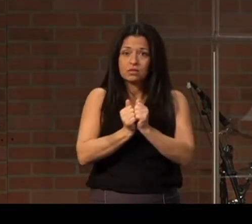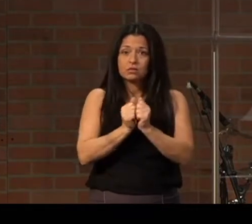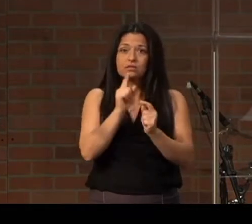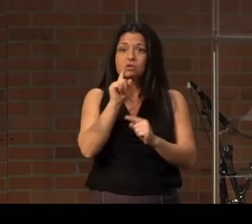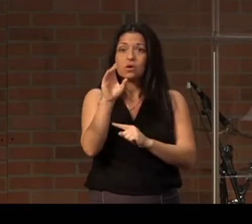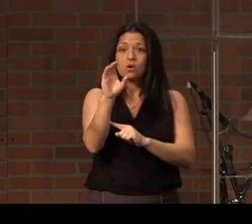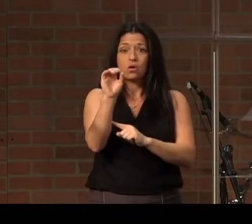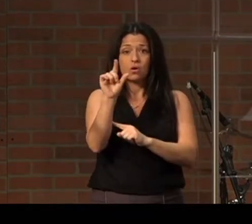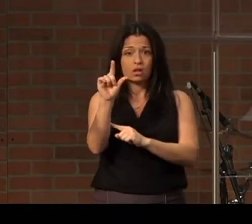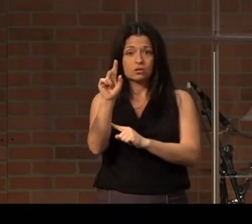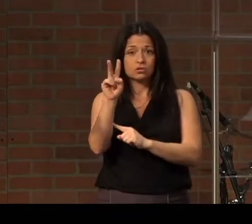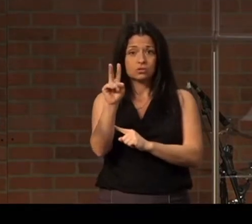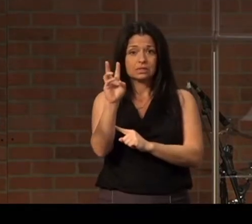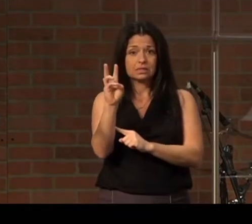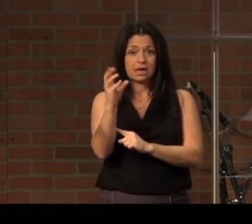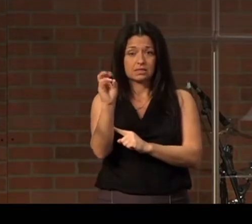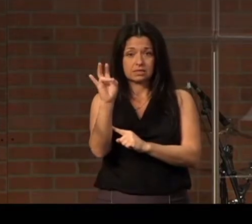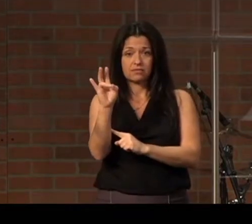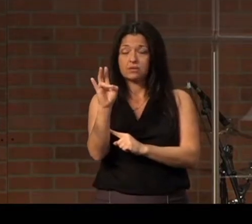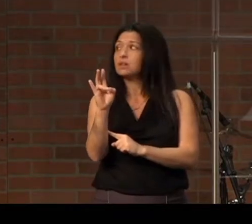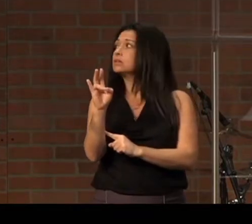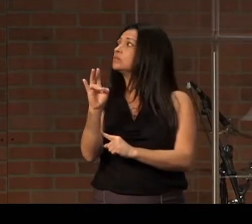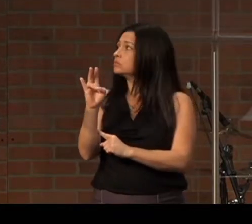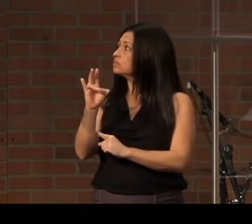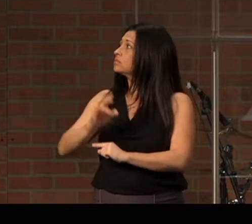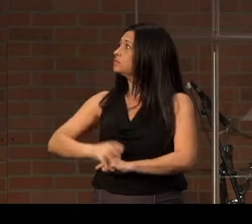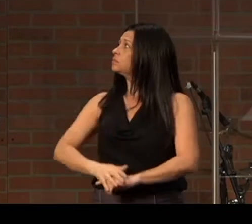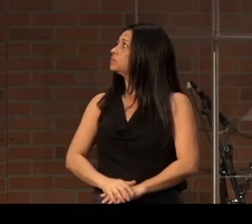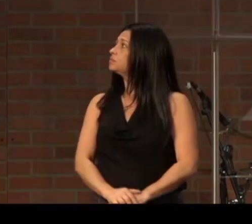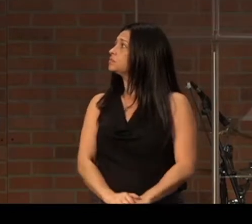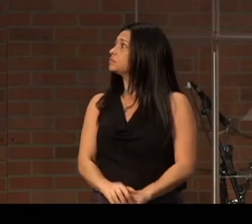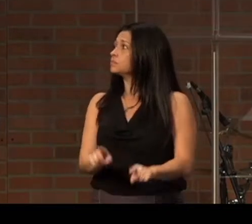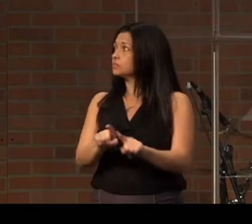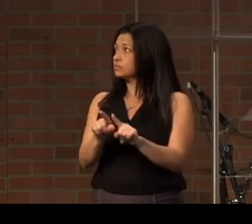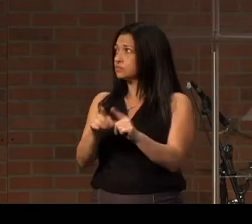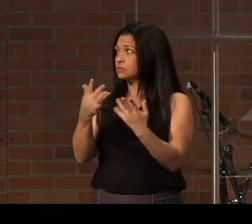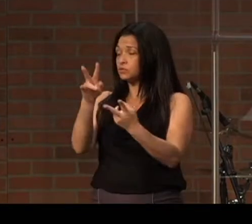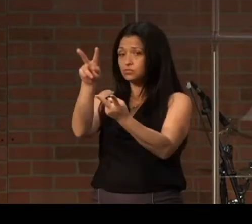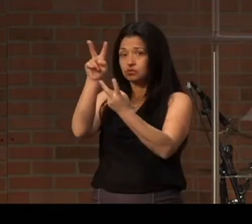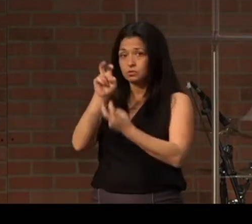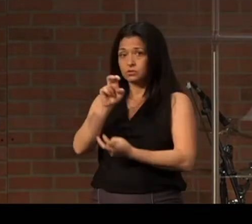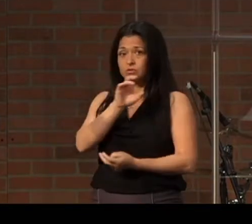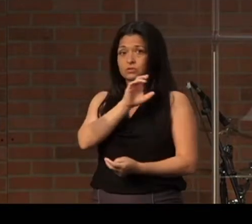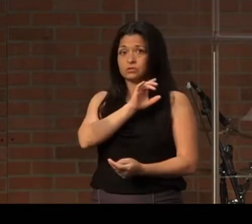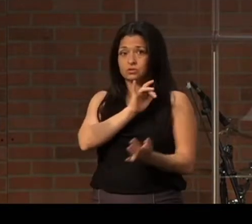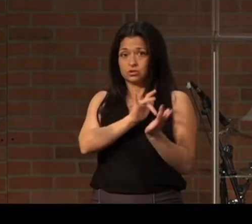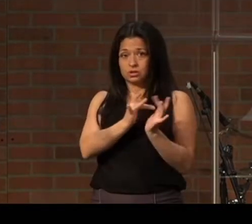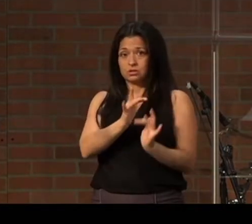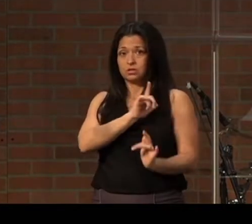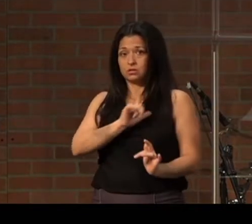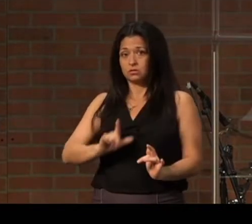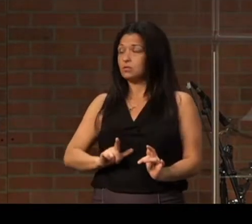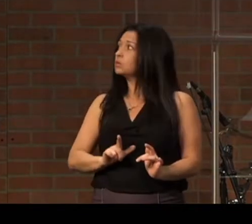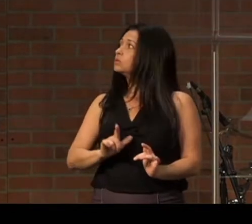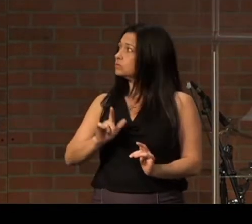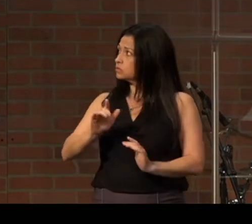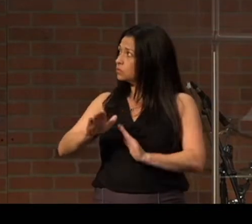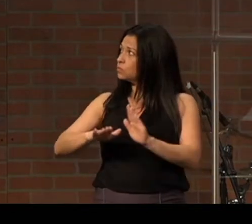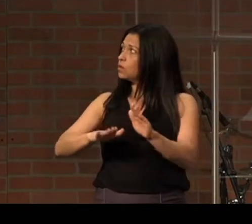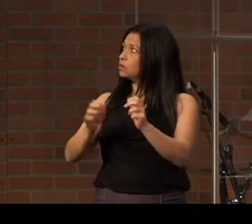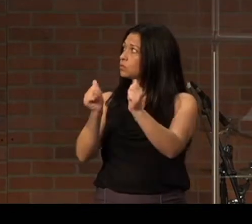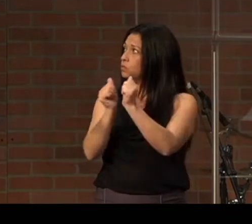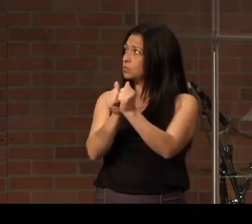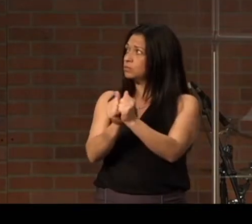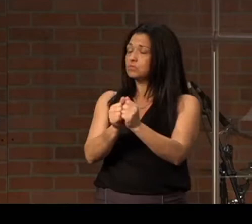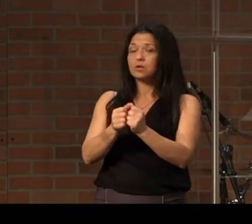7, therefore, as you have received Christ Jesus the Lord, so walk in him, having been firmly